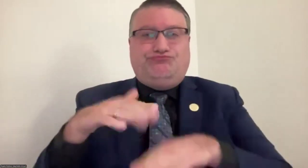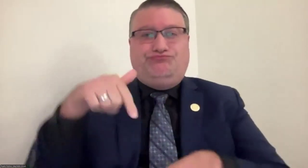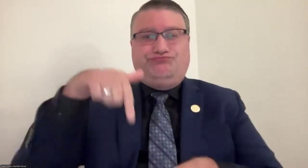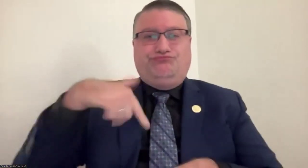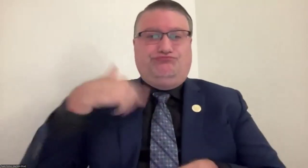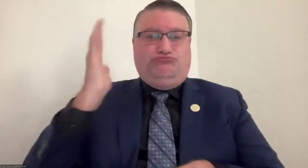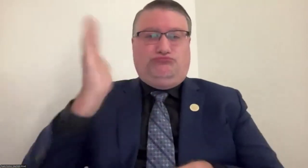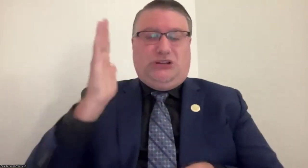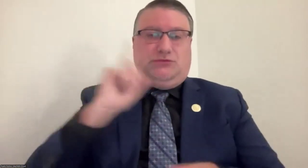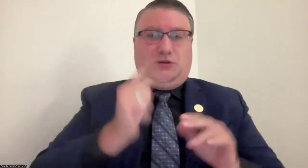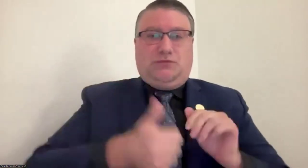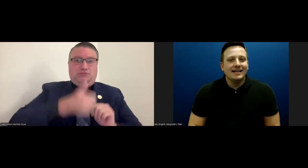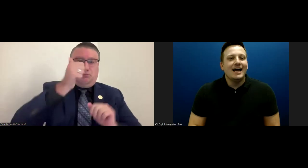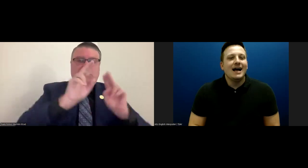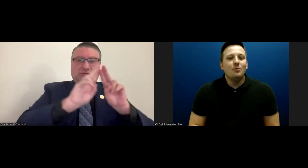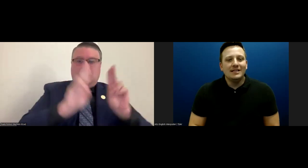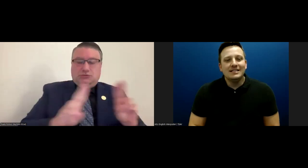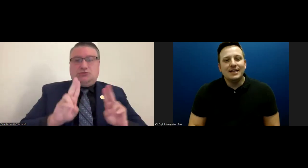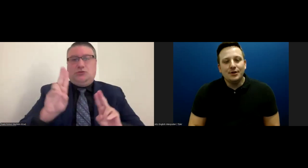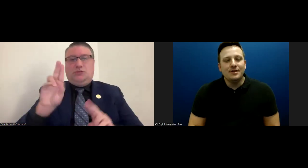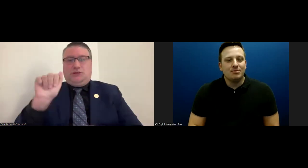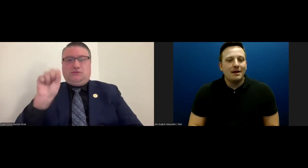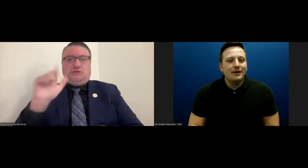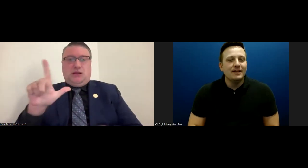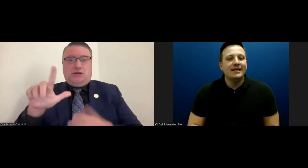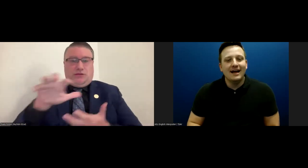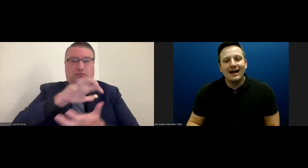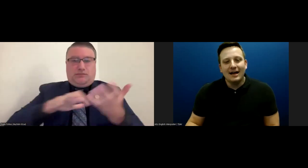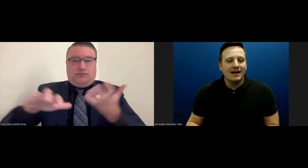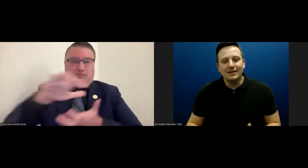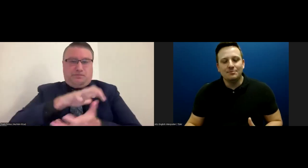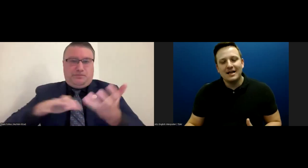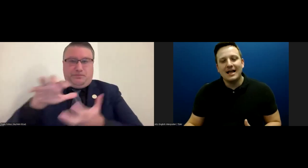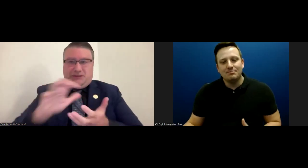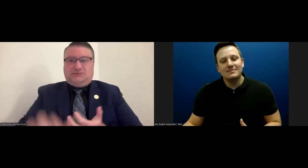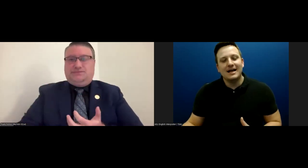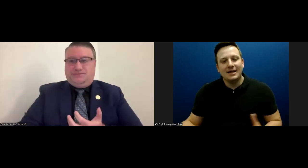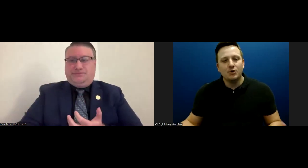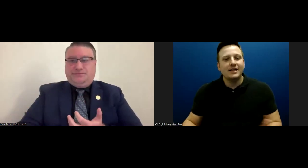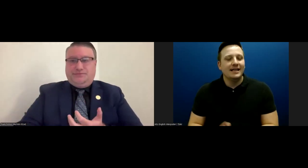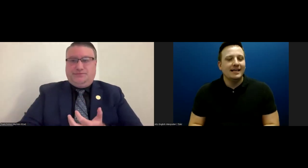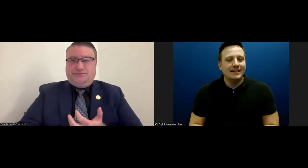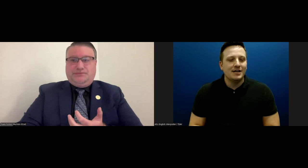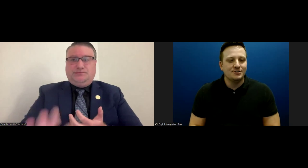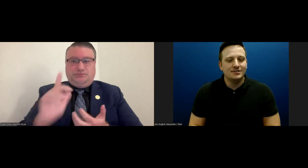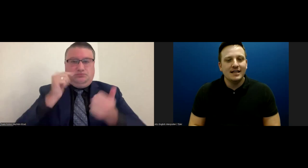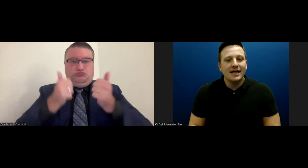And before I get started, I wanted to let you know that primarily, I work in international sign